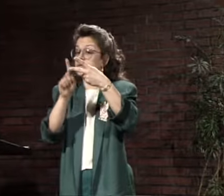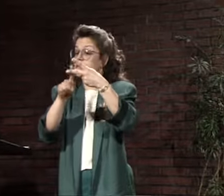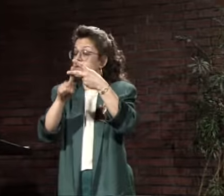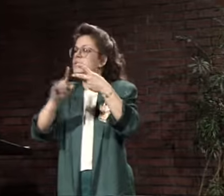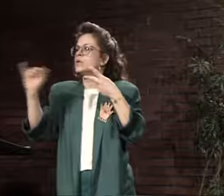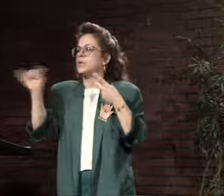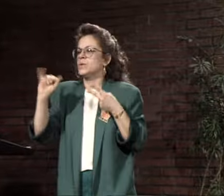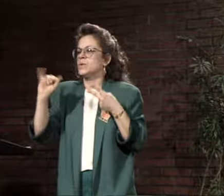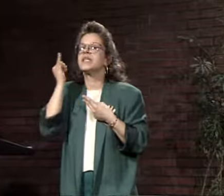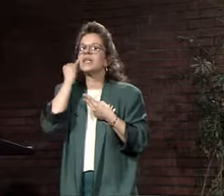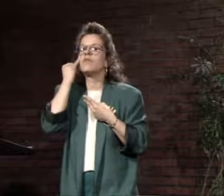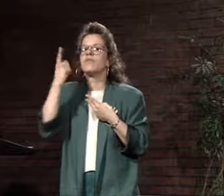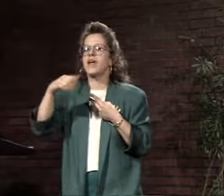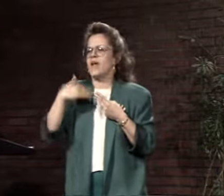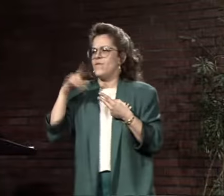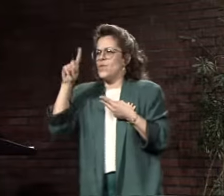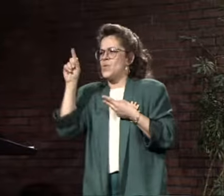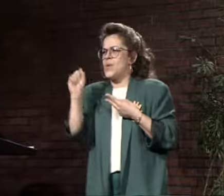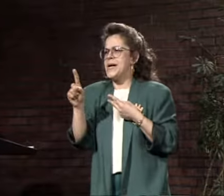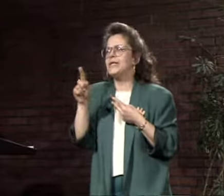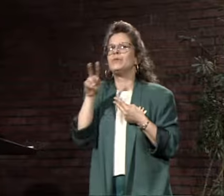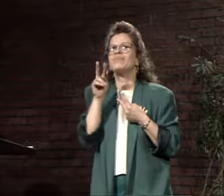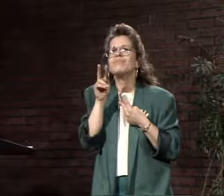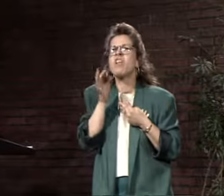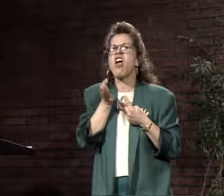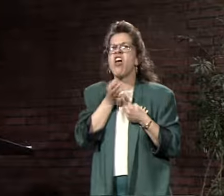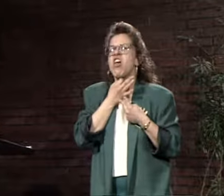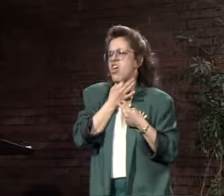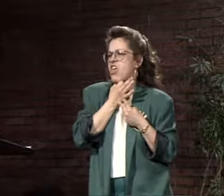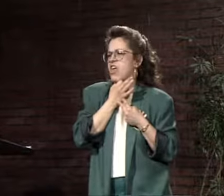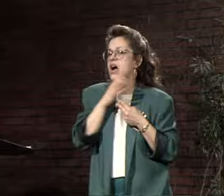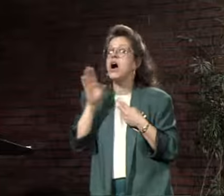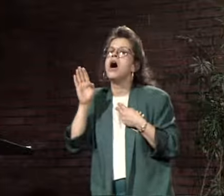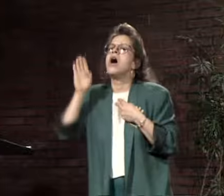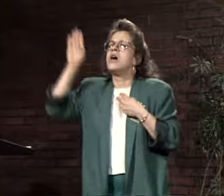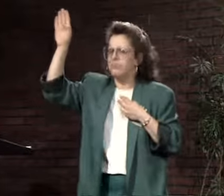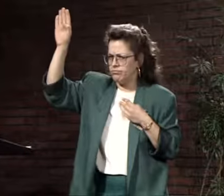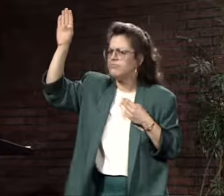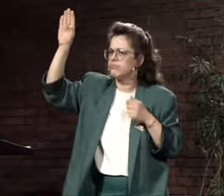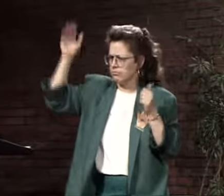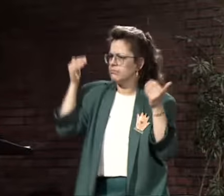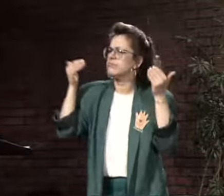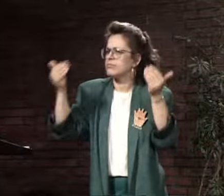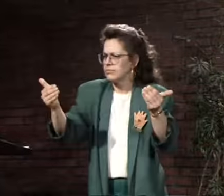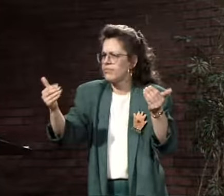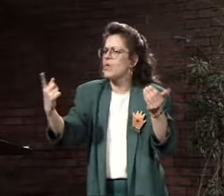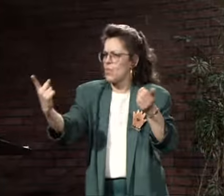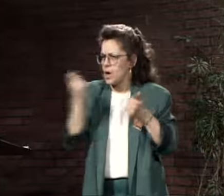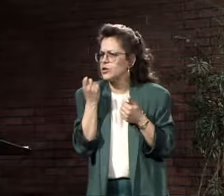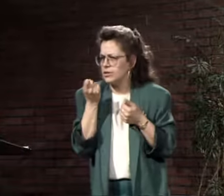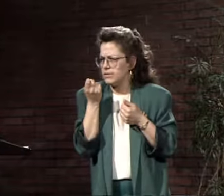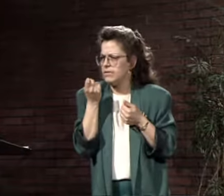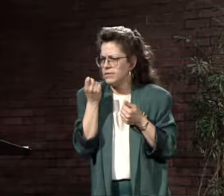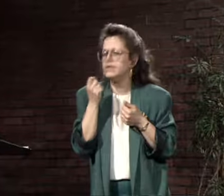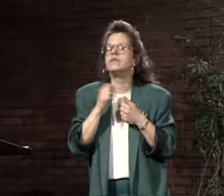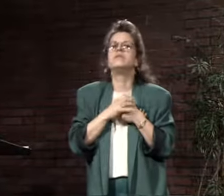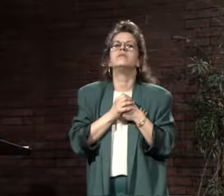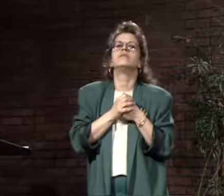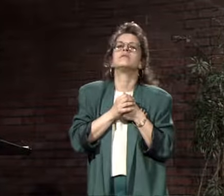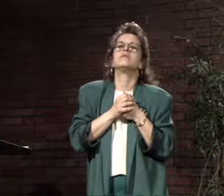Also, a second point I'd like to bring up is that if you guys are wondering or have a question